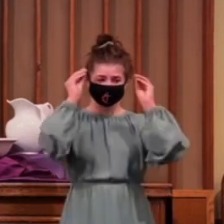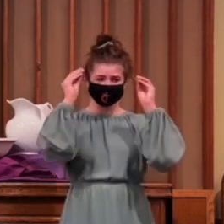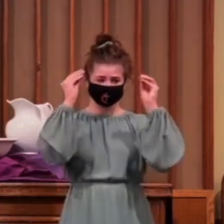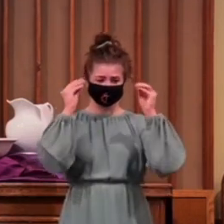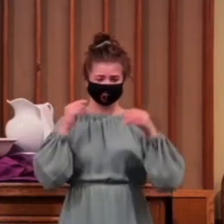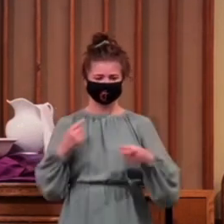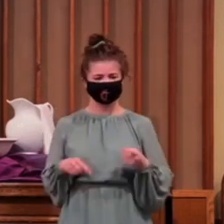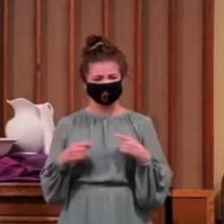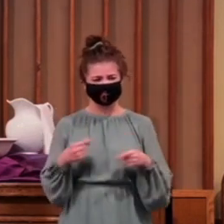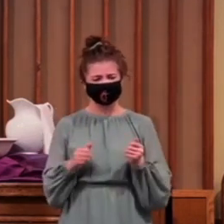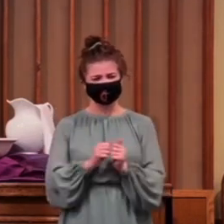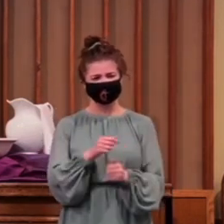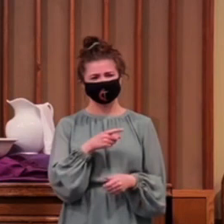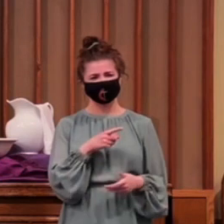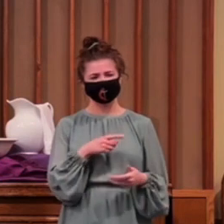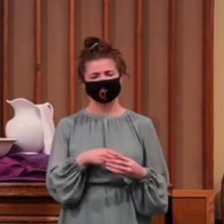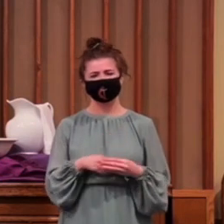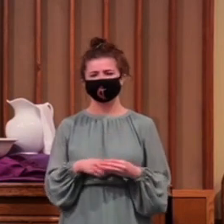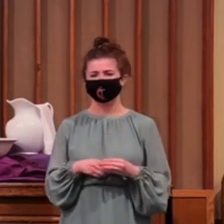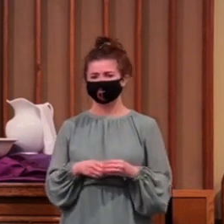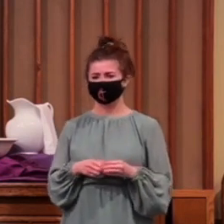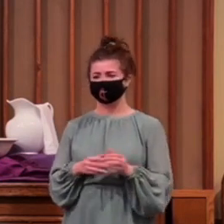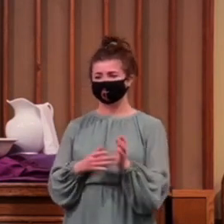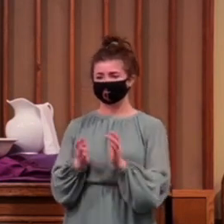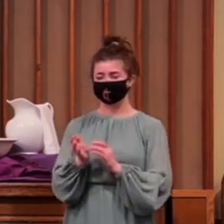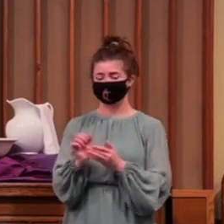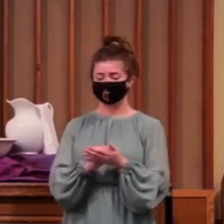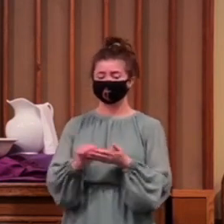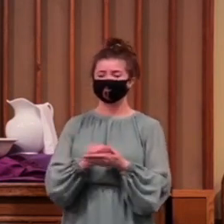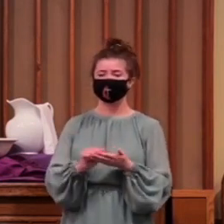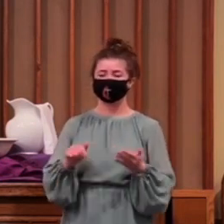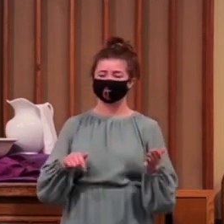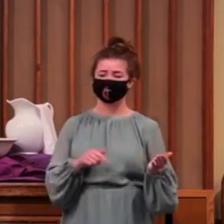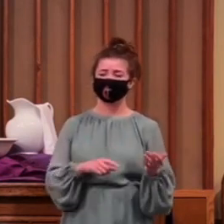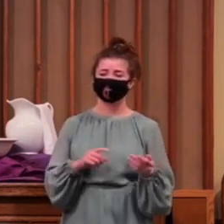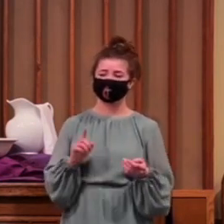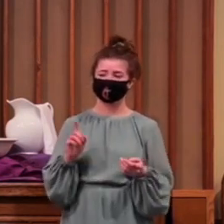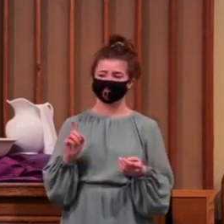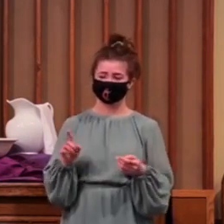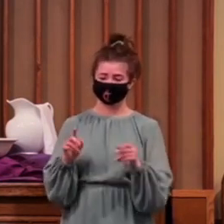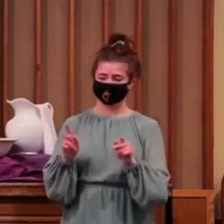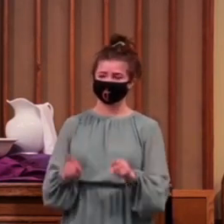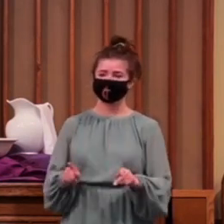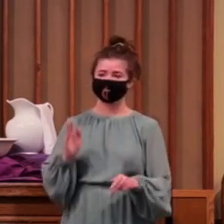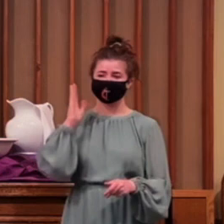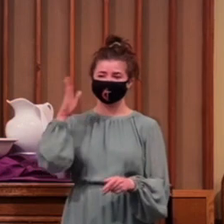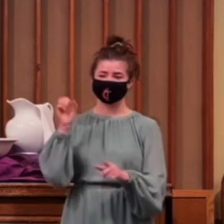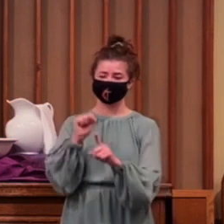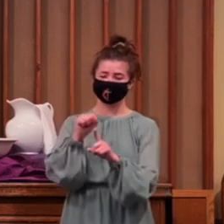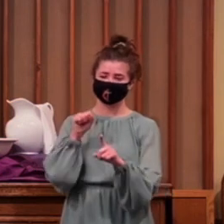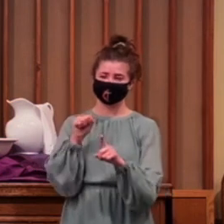him. Jesus washed the feet of the one who would betray him, the ones who would